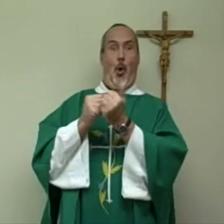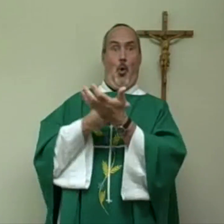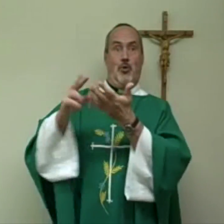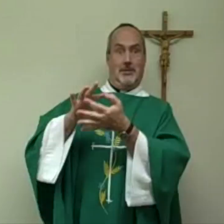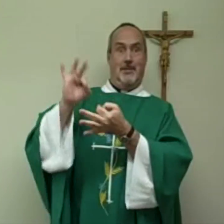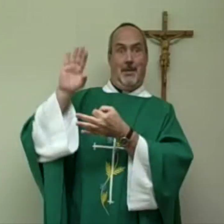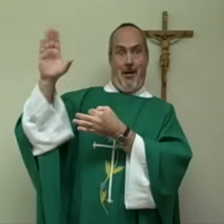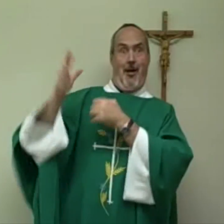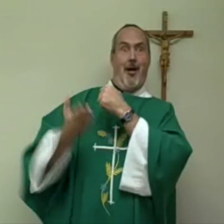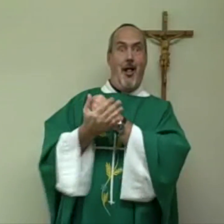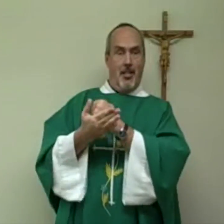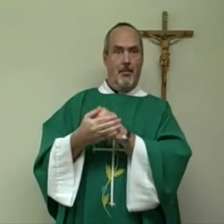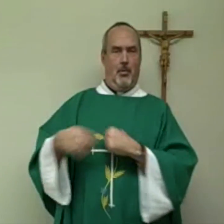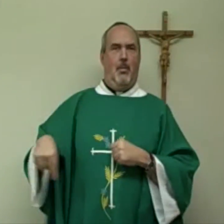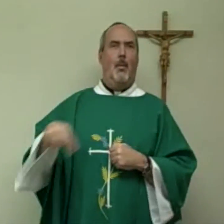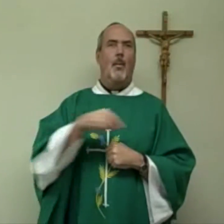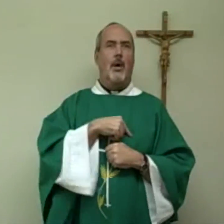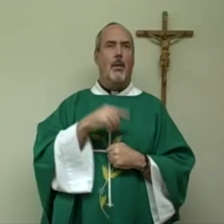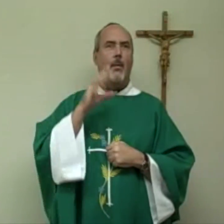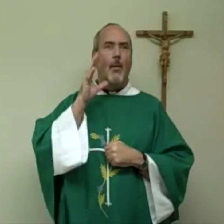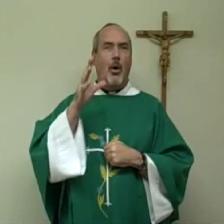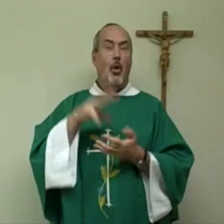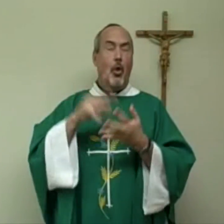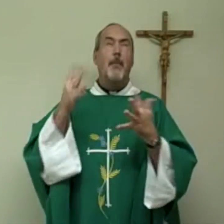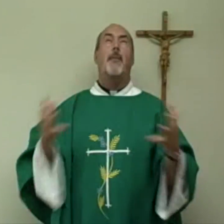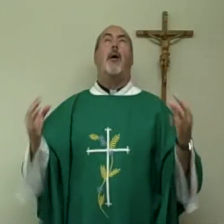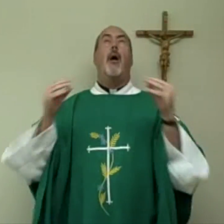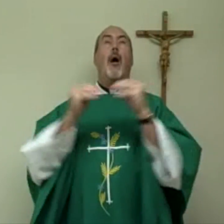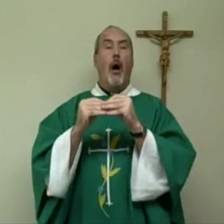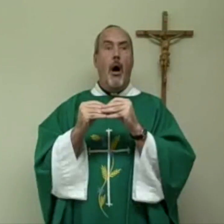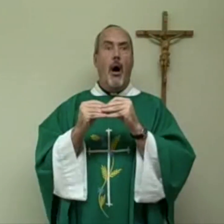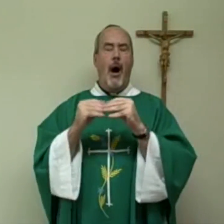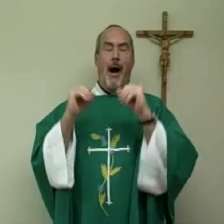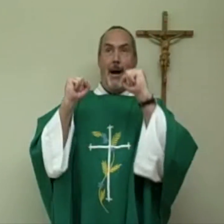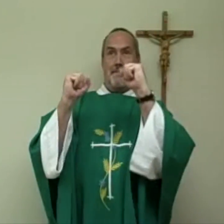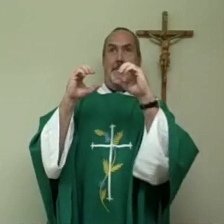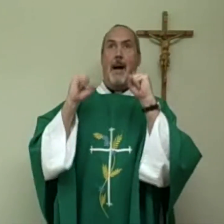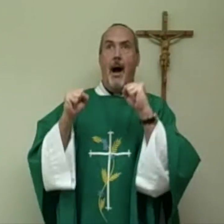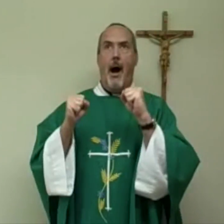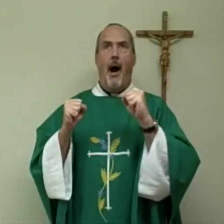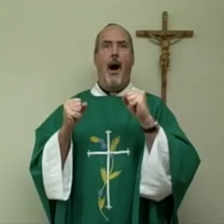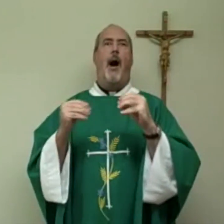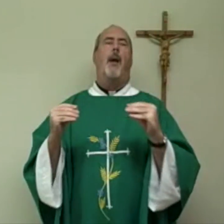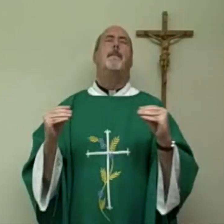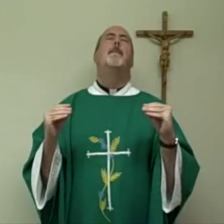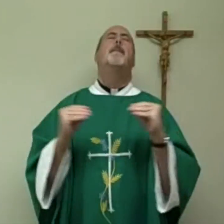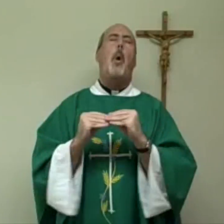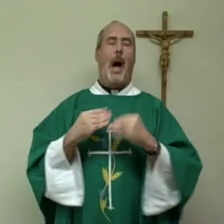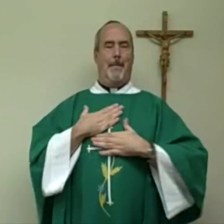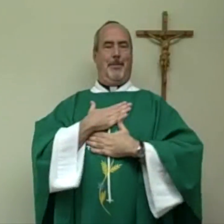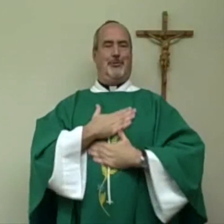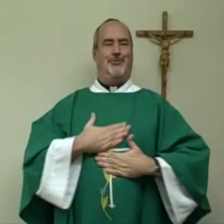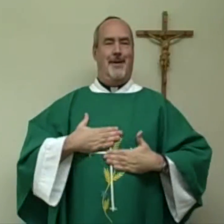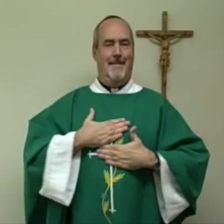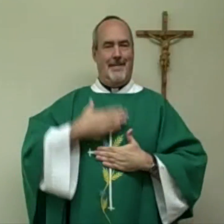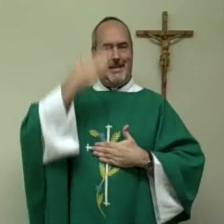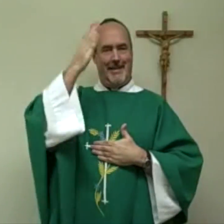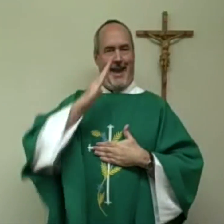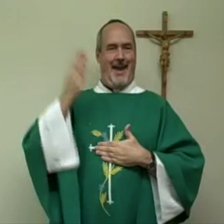we learn new things. The Holy Spirit, when he helps us, gives us that sense of wonderment.